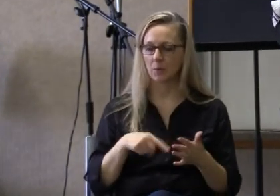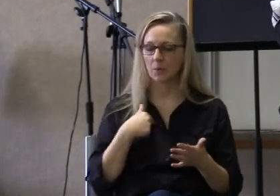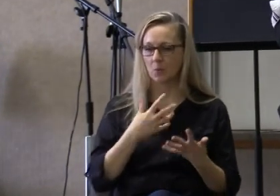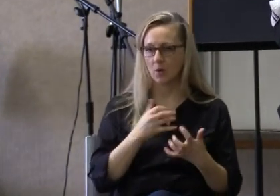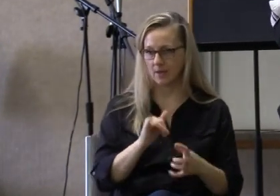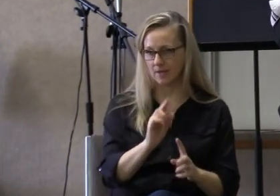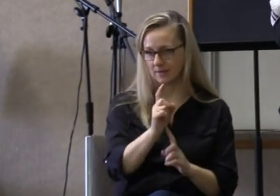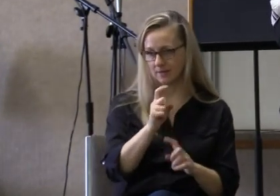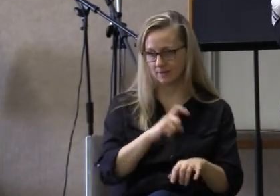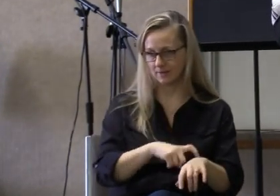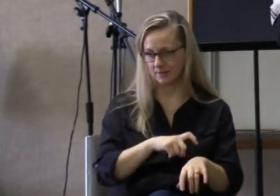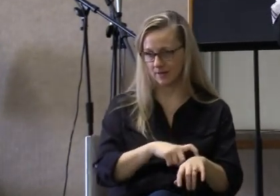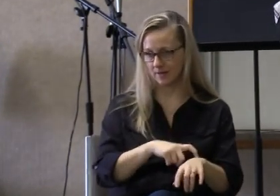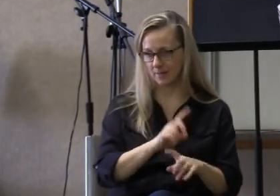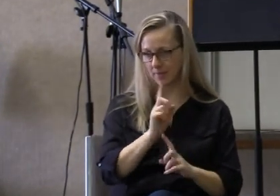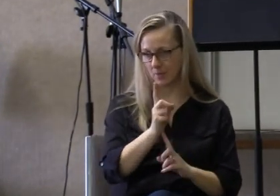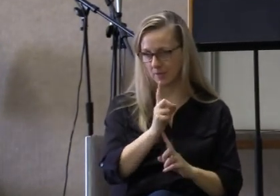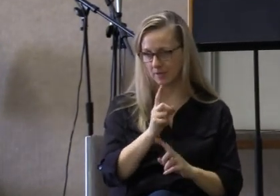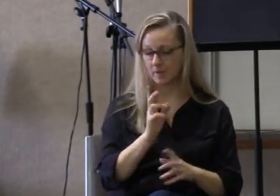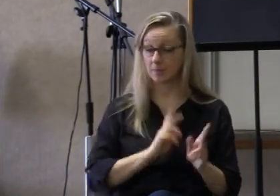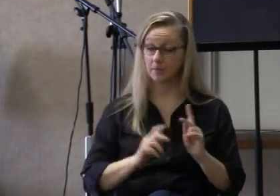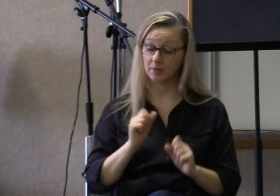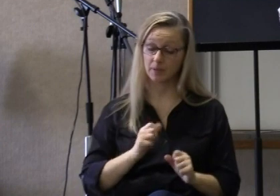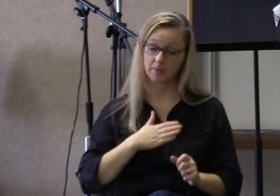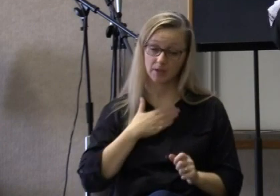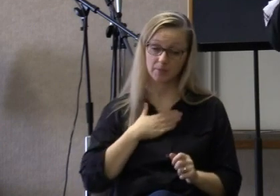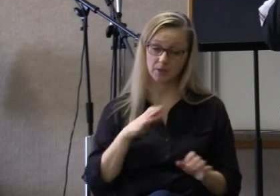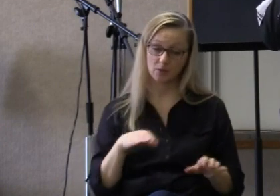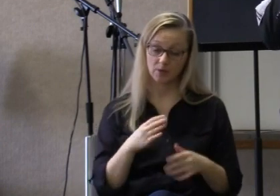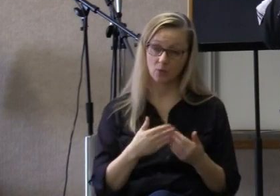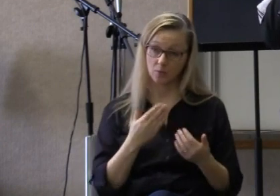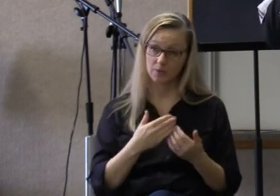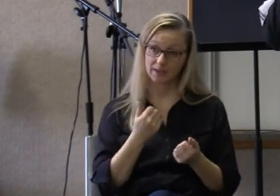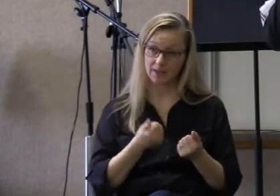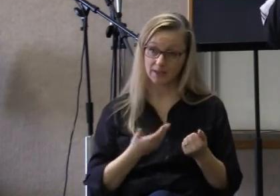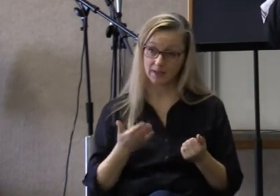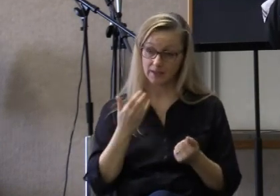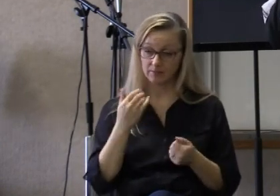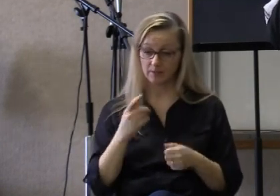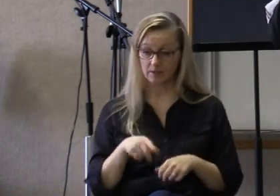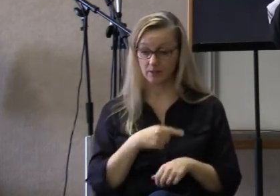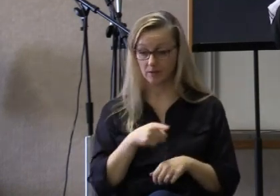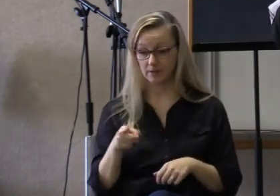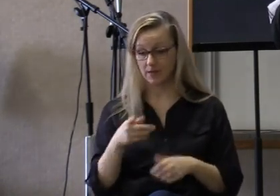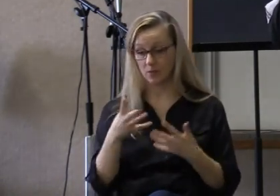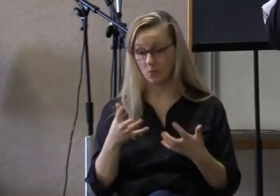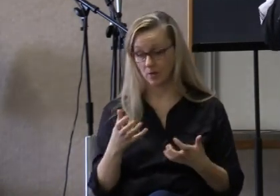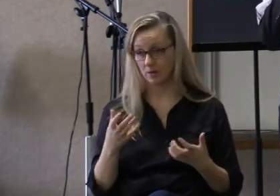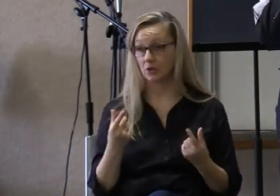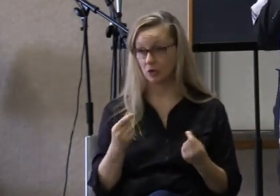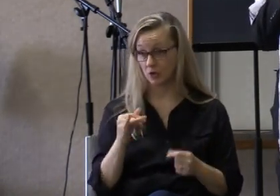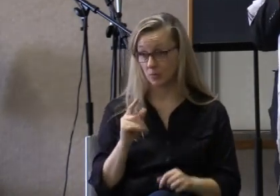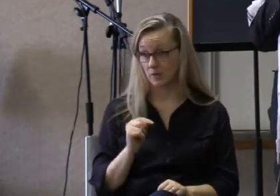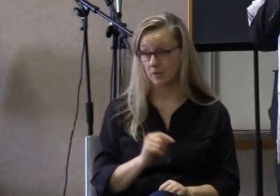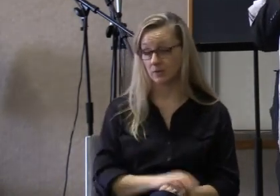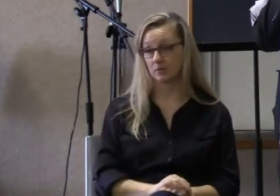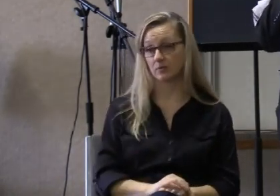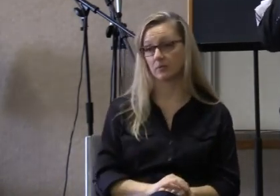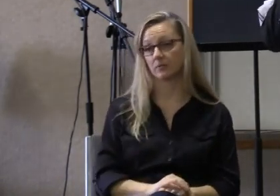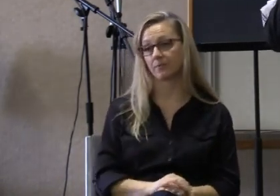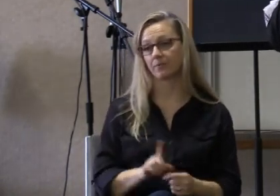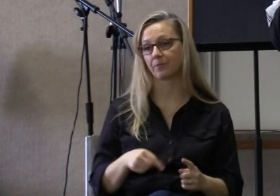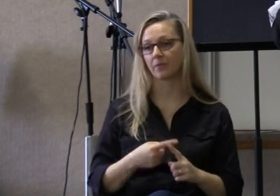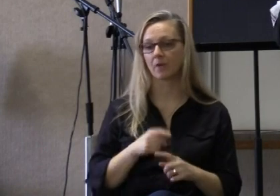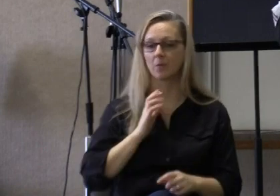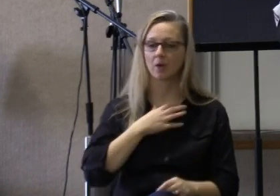a moment. People can be happy doing almost anything as long as they want to do it. When